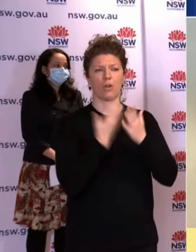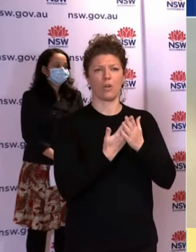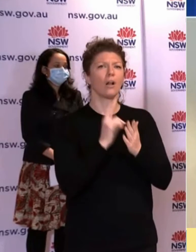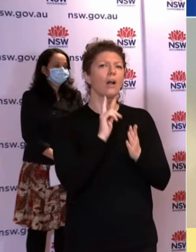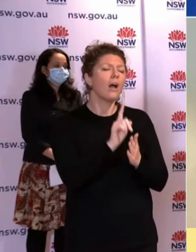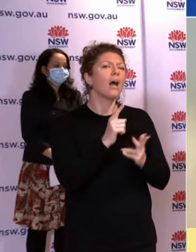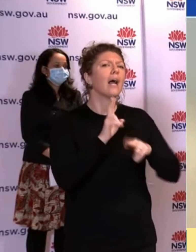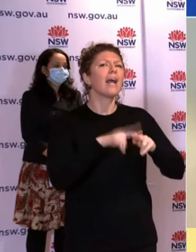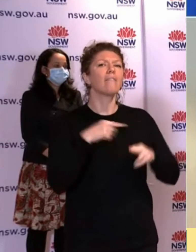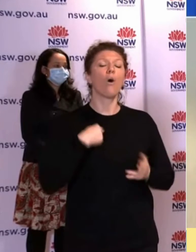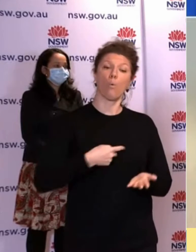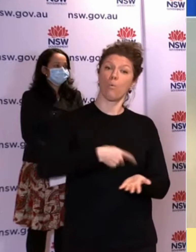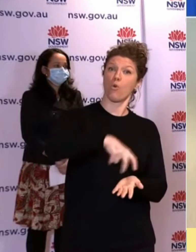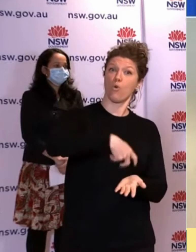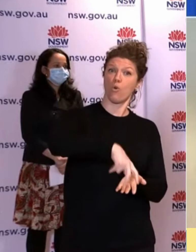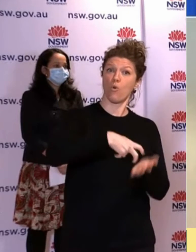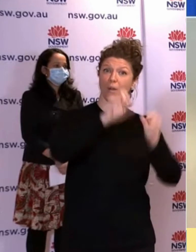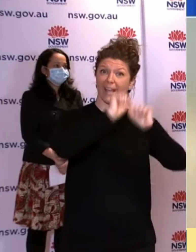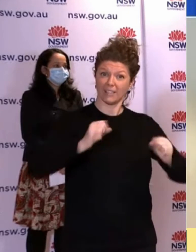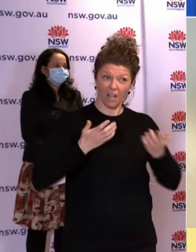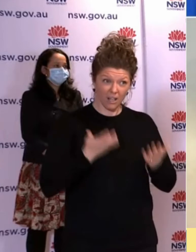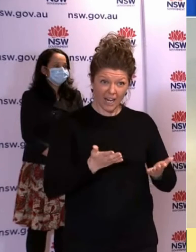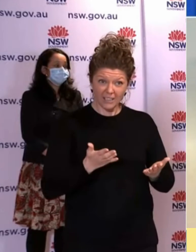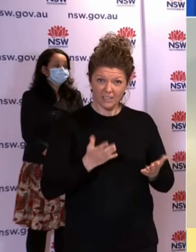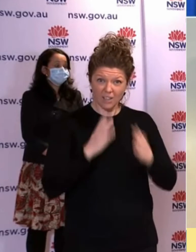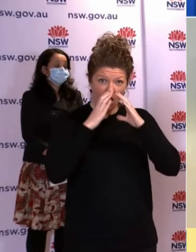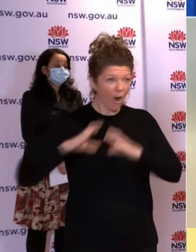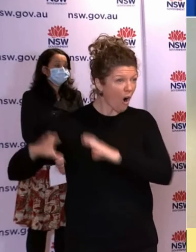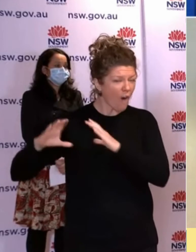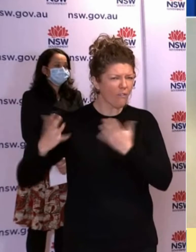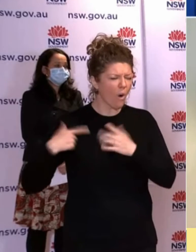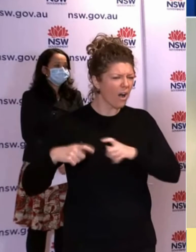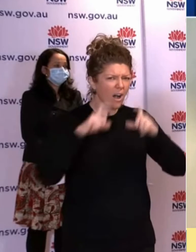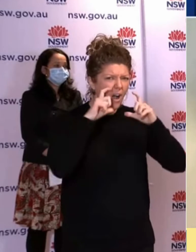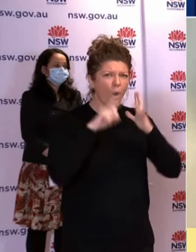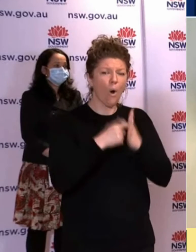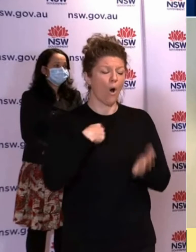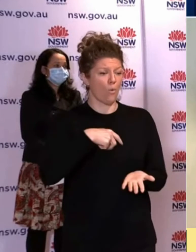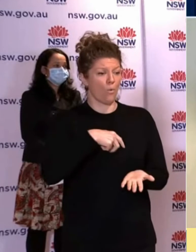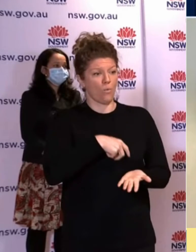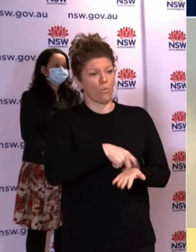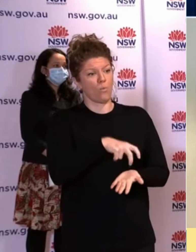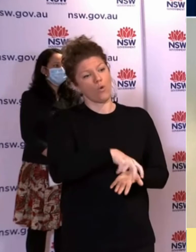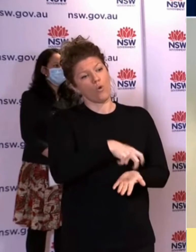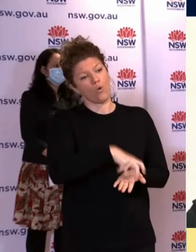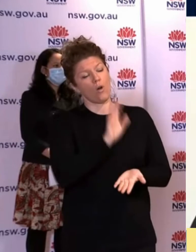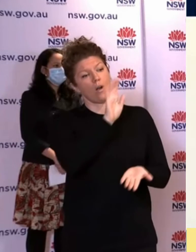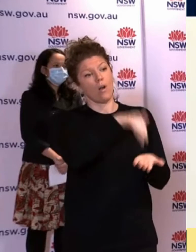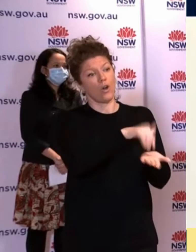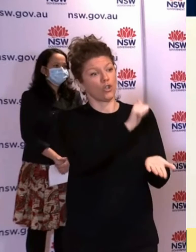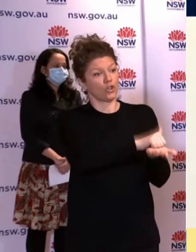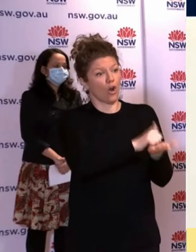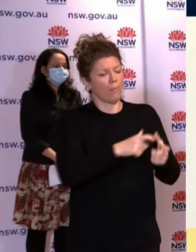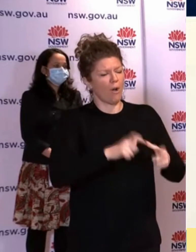if you're outside walking for exercise? And if you're walking to the shops for exercise, can you have your mask off for that? Yeah,